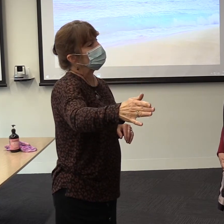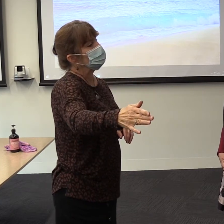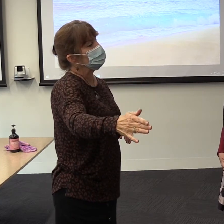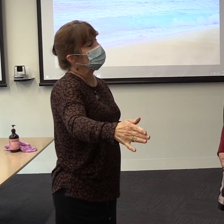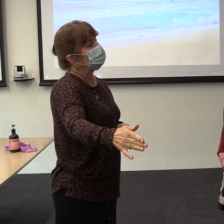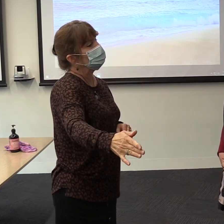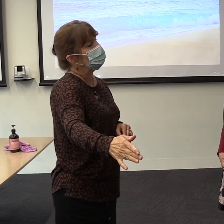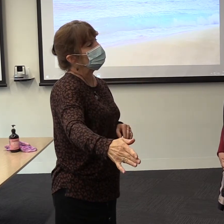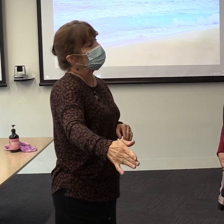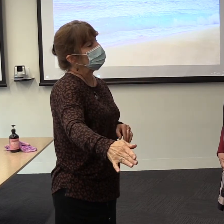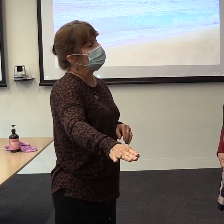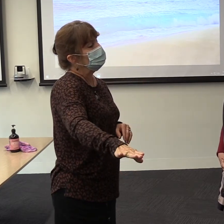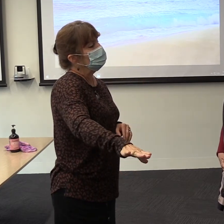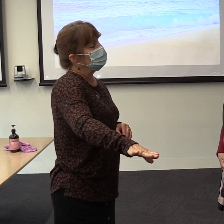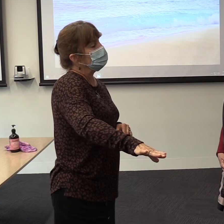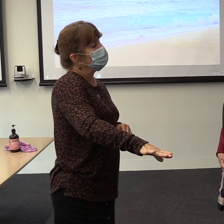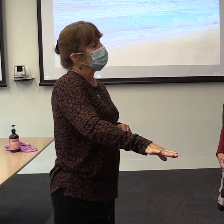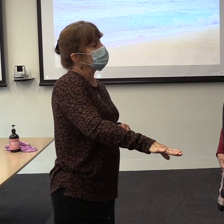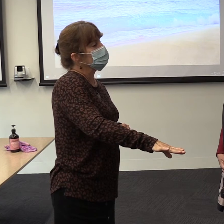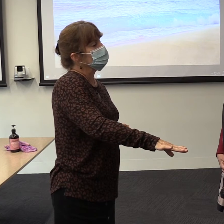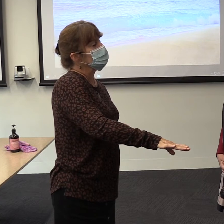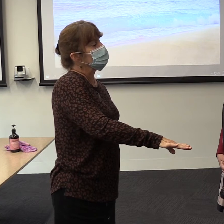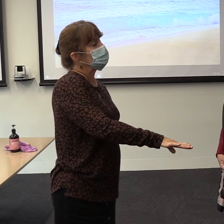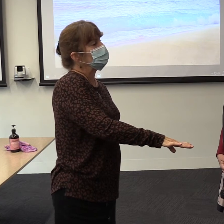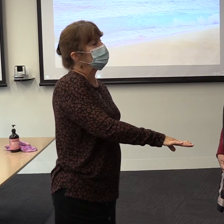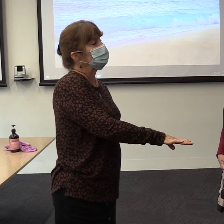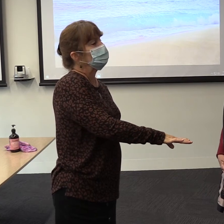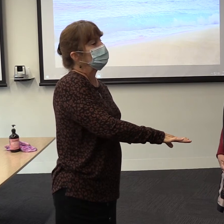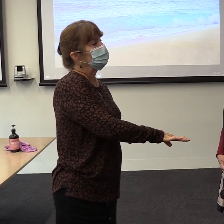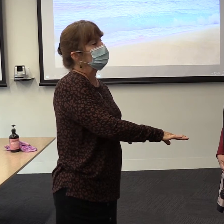3, 4, out, 2, 3,